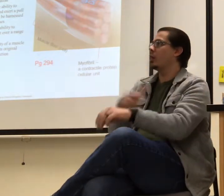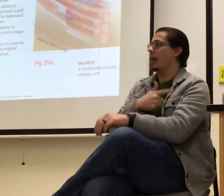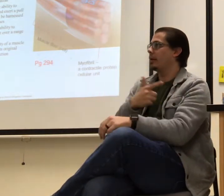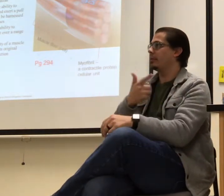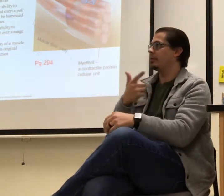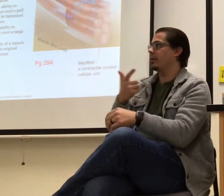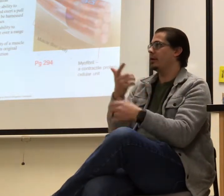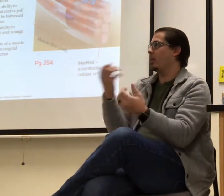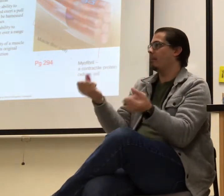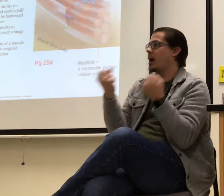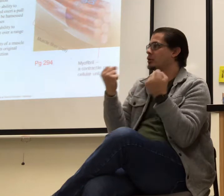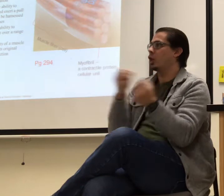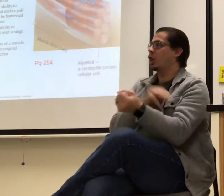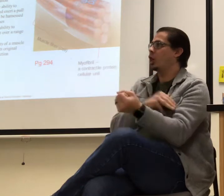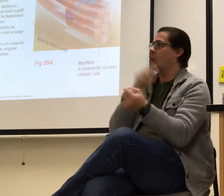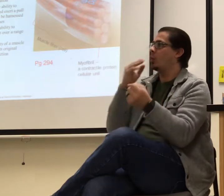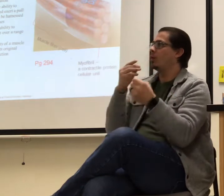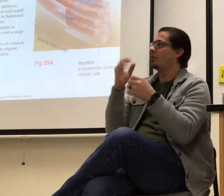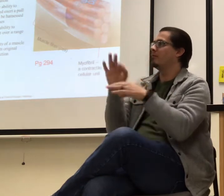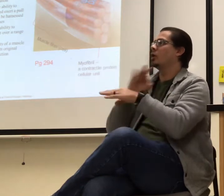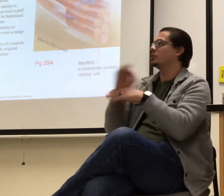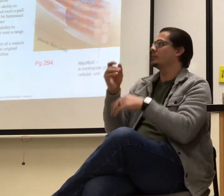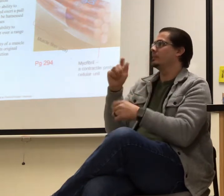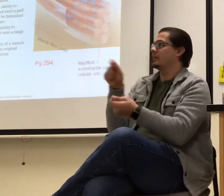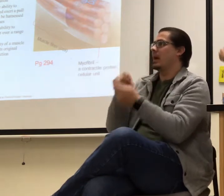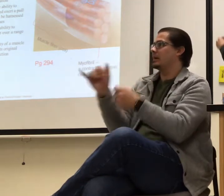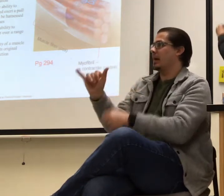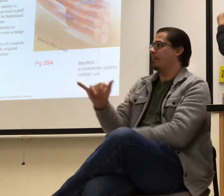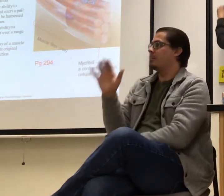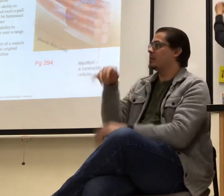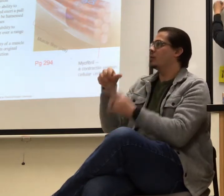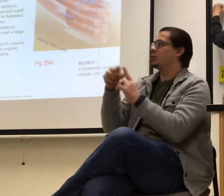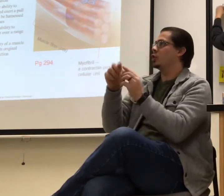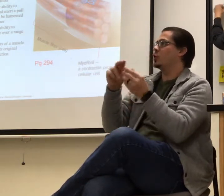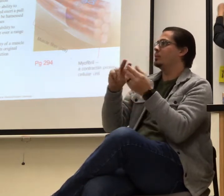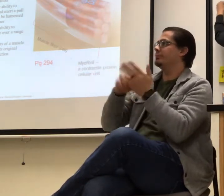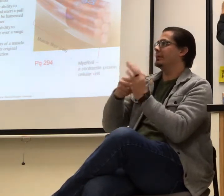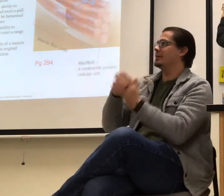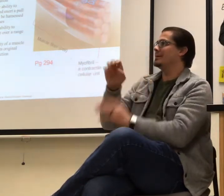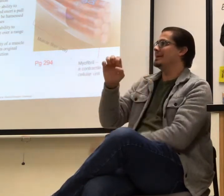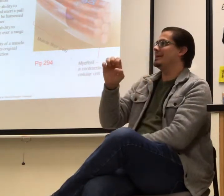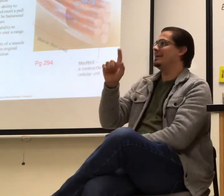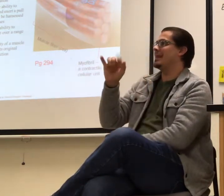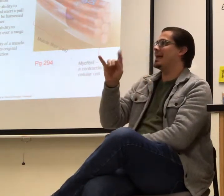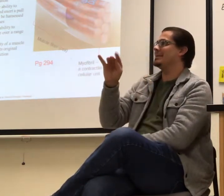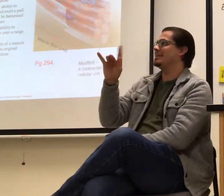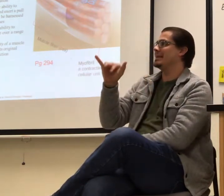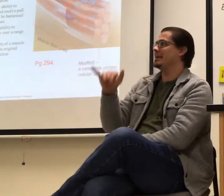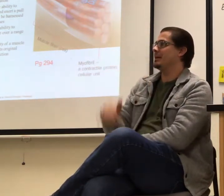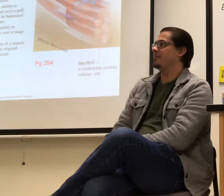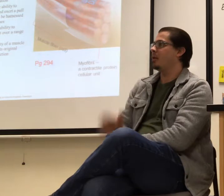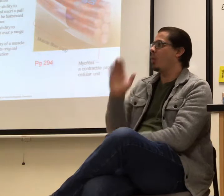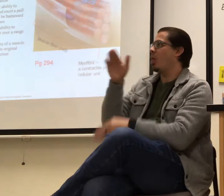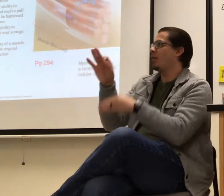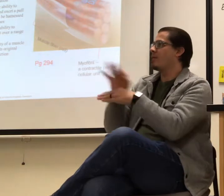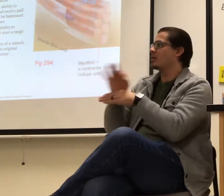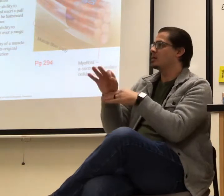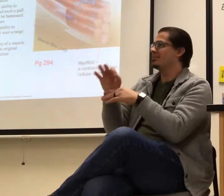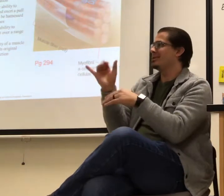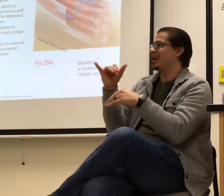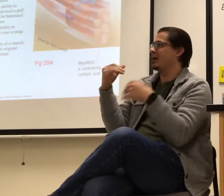same. Okay, that's what the term means, elasticity.